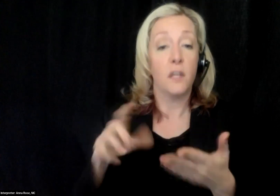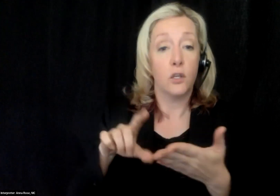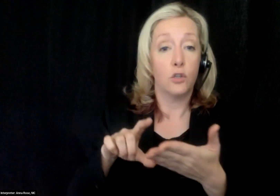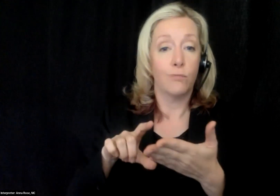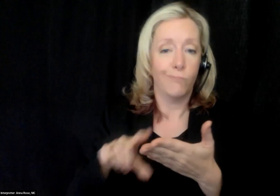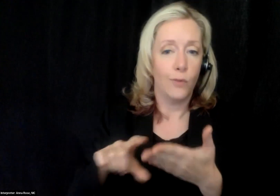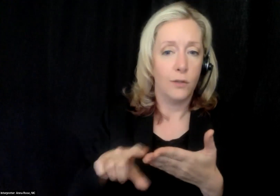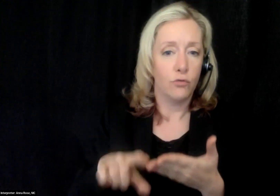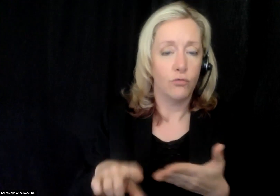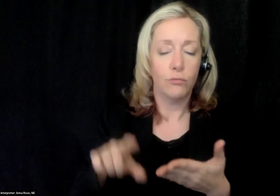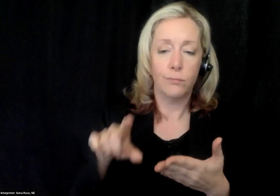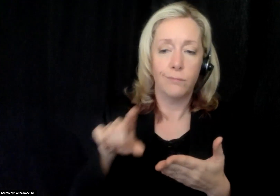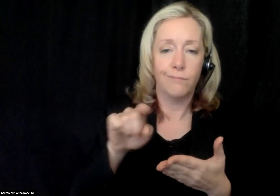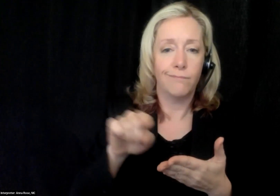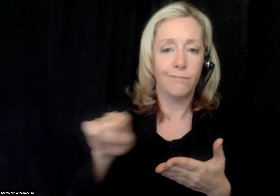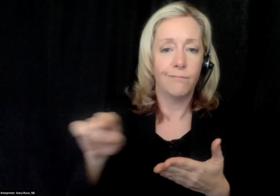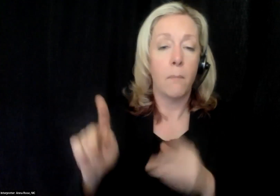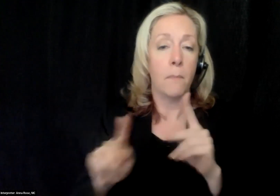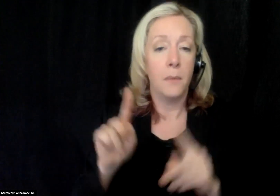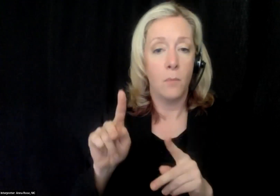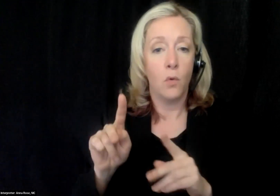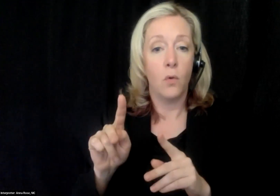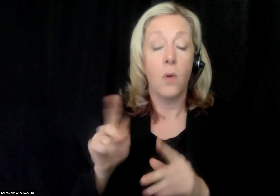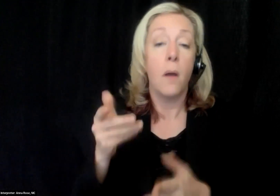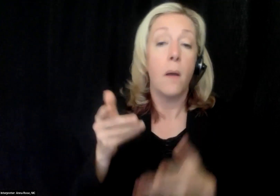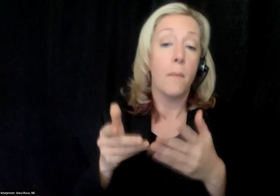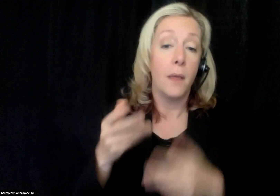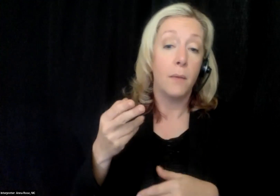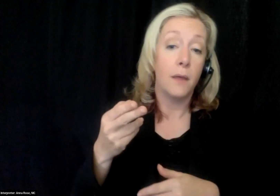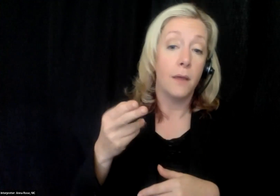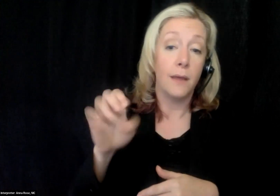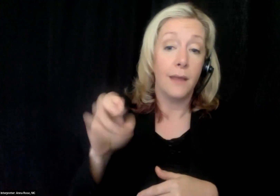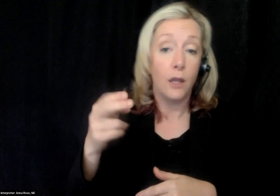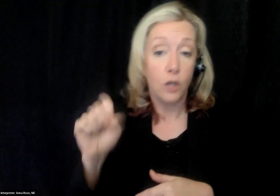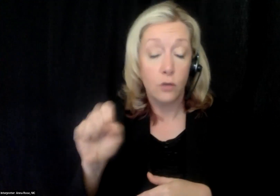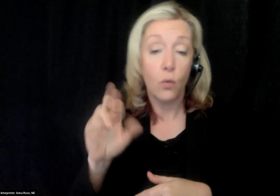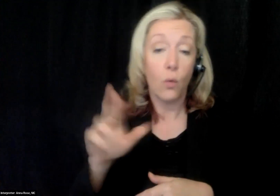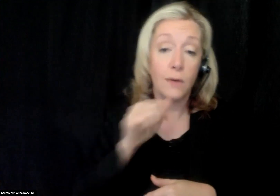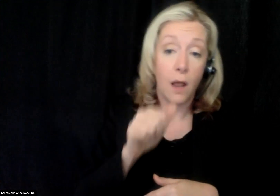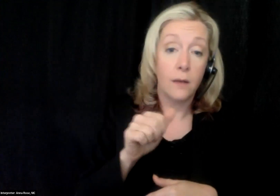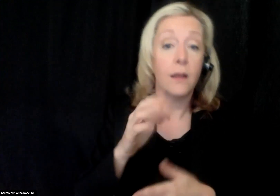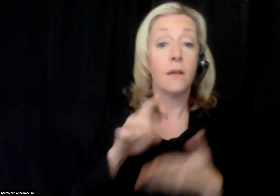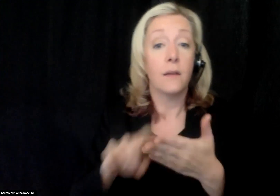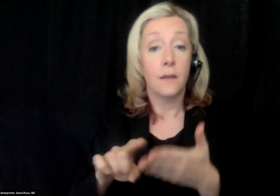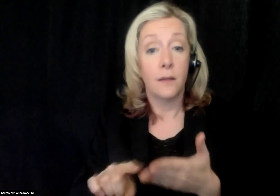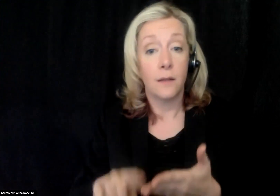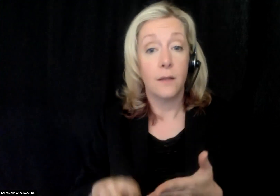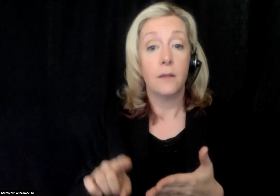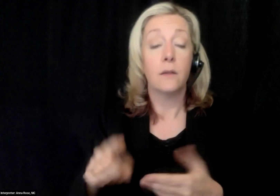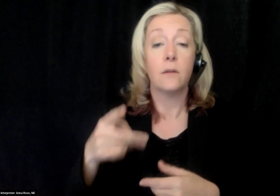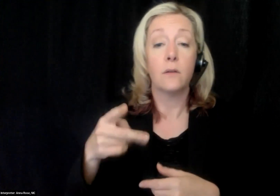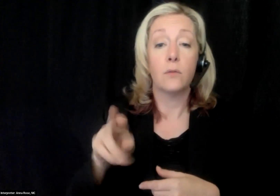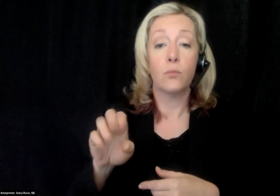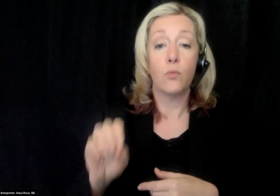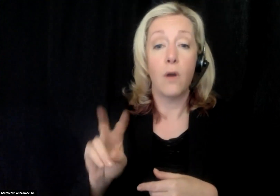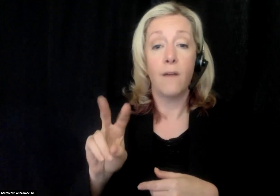people who may or may not be electrically hypersensitive. And the type of studies we've done include both provocation studies,